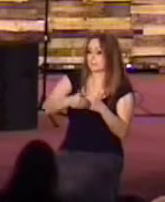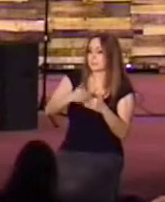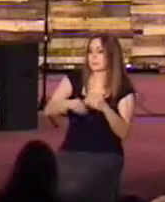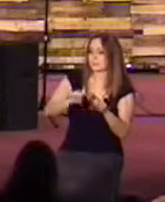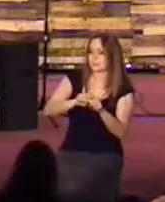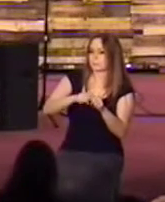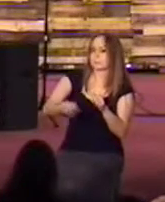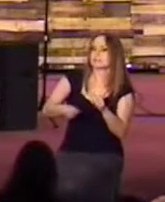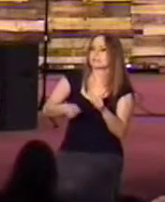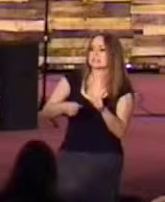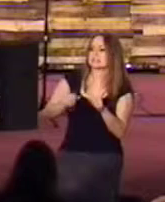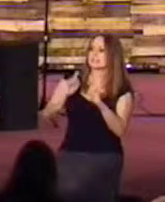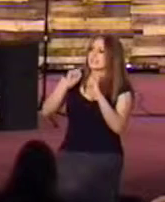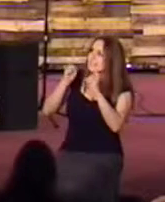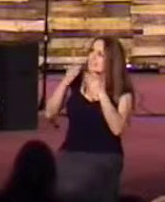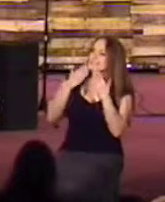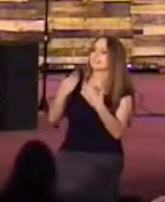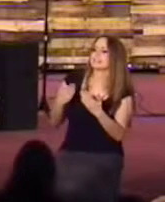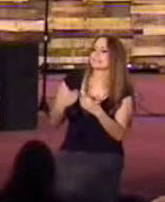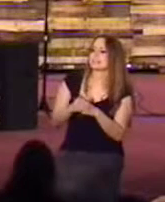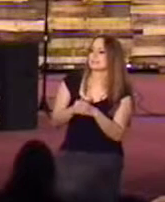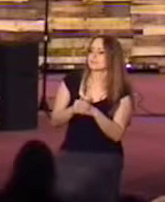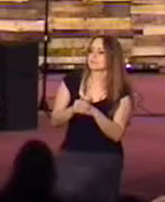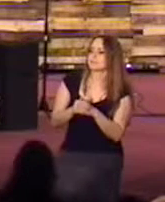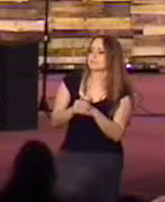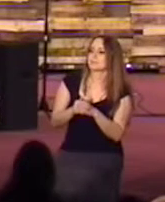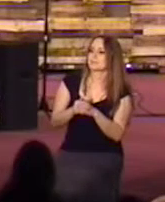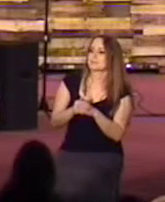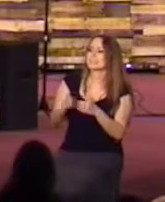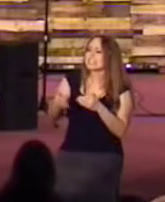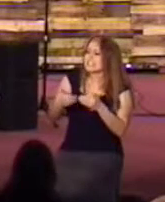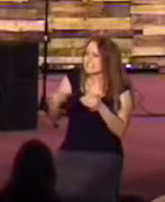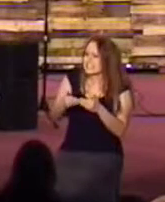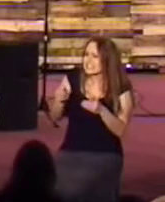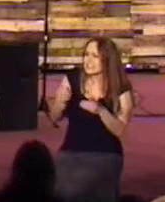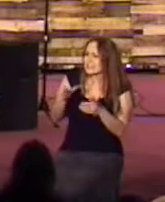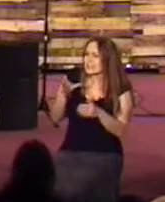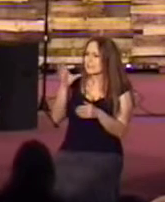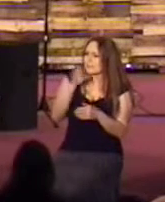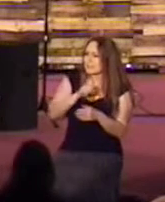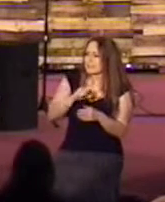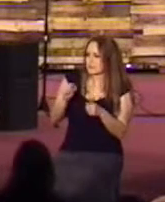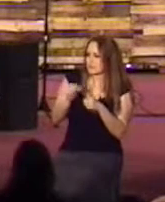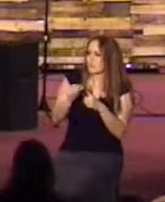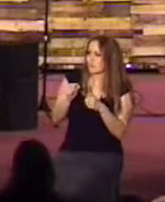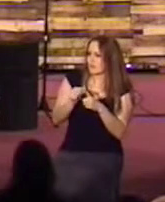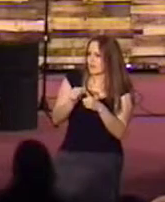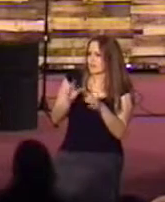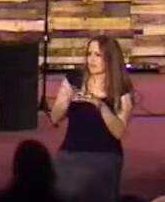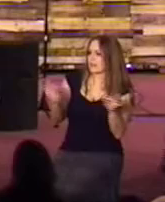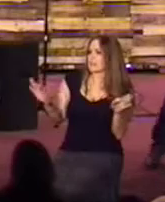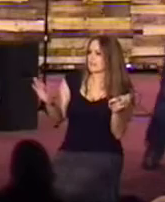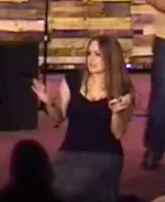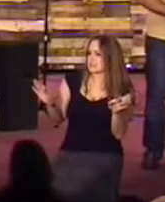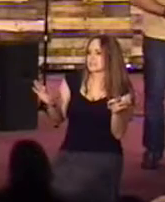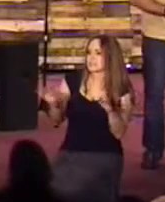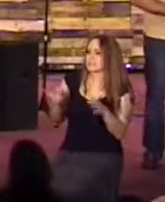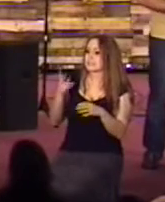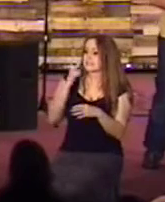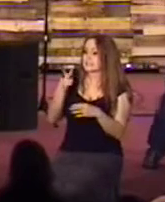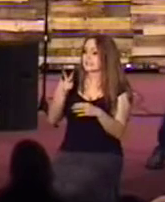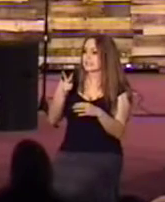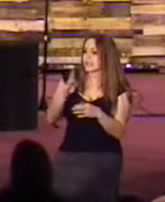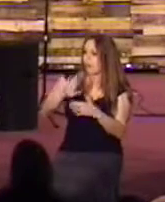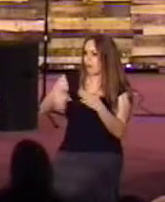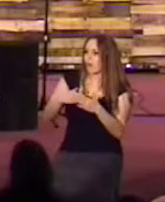it and he gives thanks. It's easy to miss this word and phrase because we've seen it in each of these three stories.